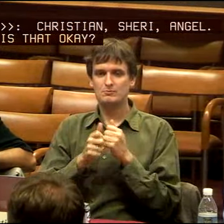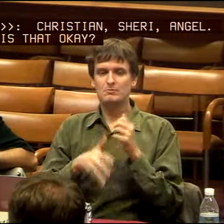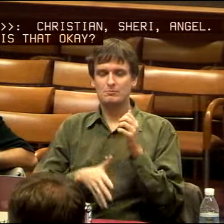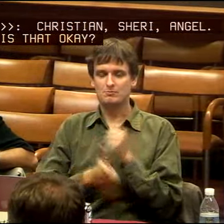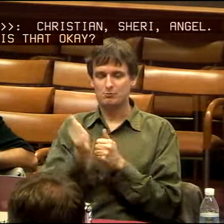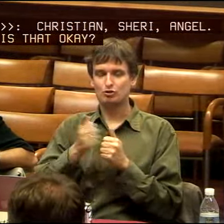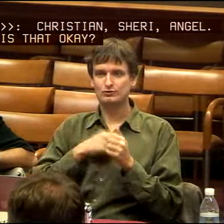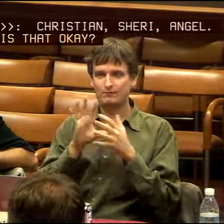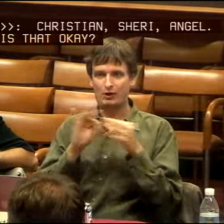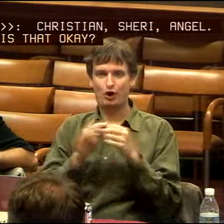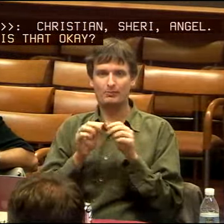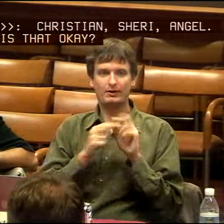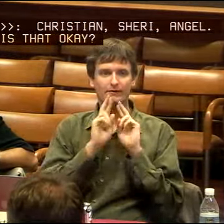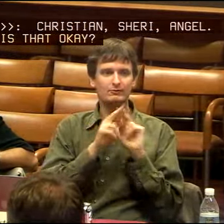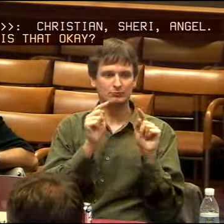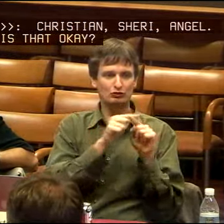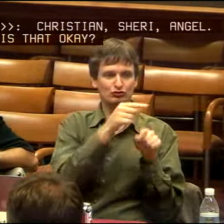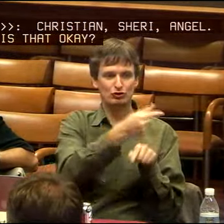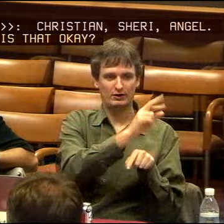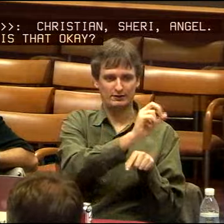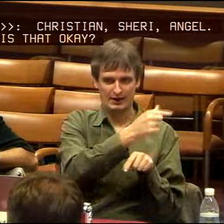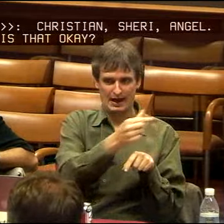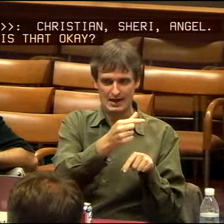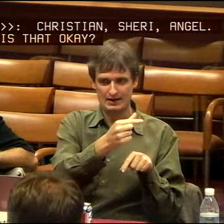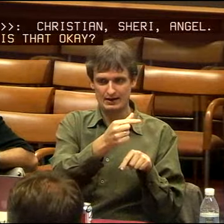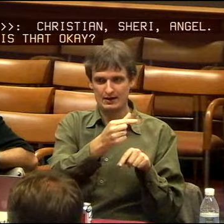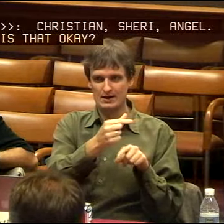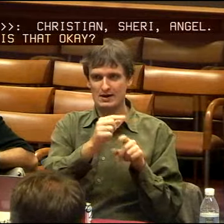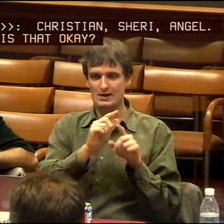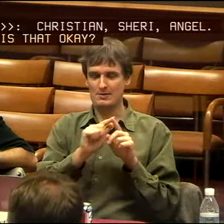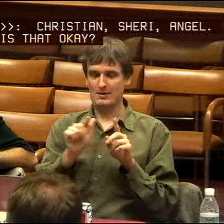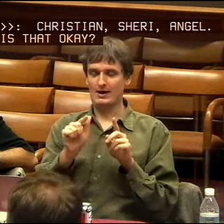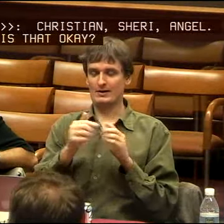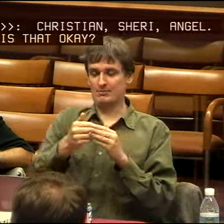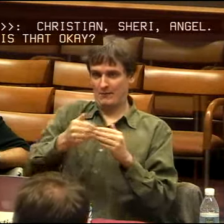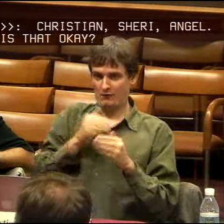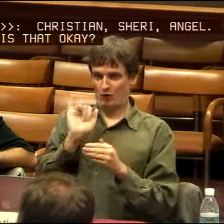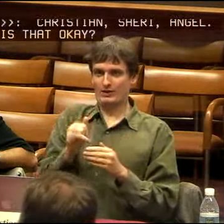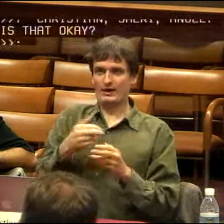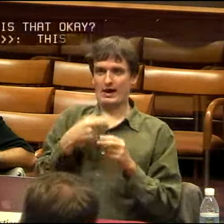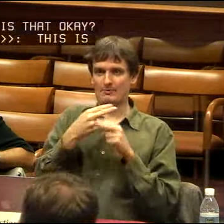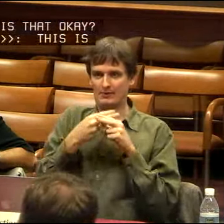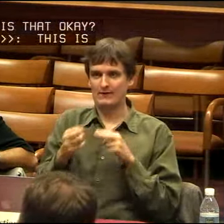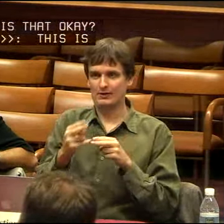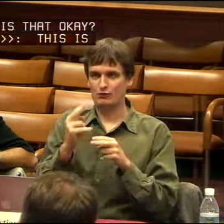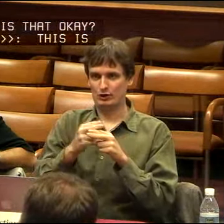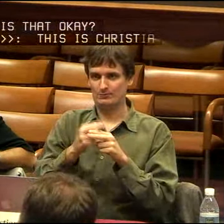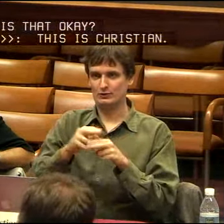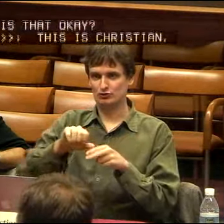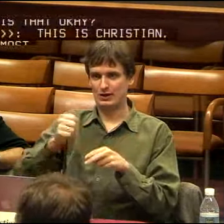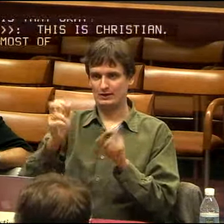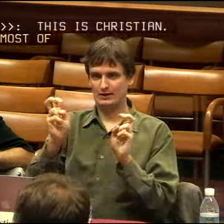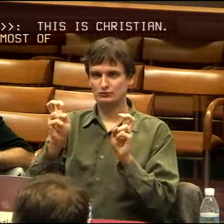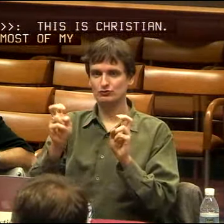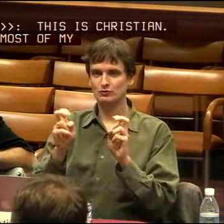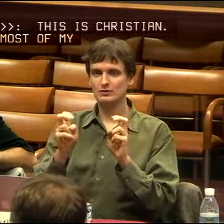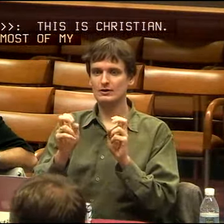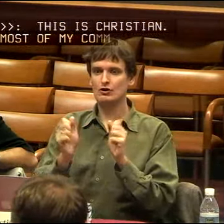This is Christian. Most of my comments have already been responded to by Greg, but I just would like to briefly